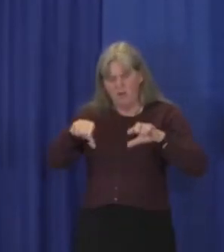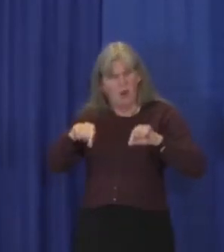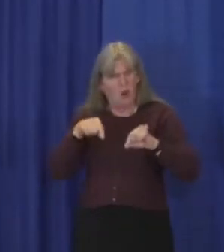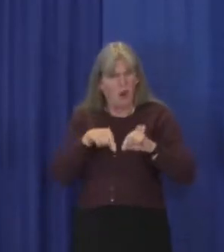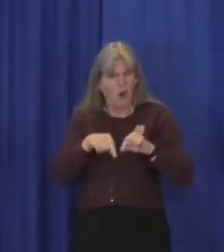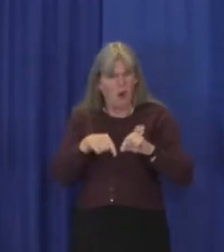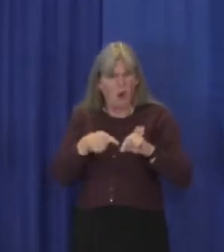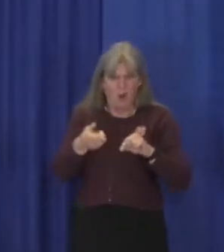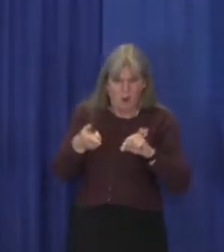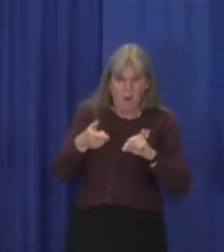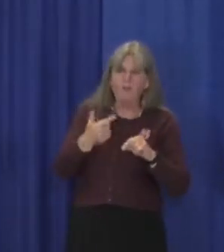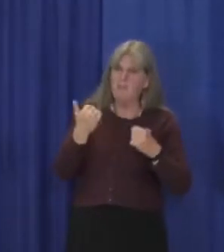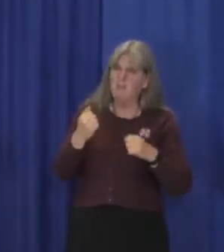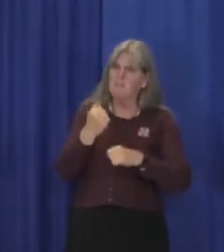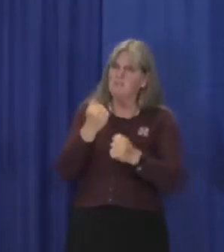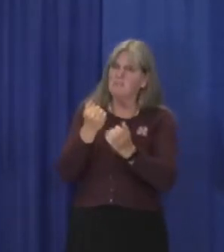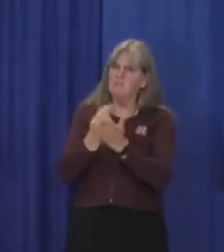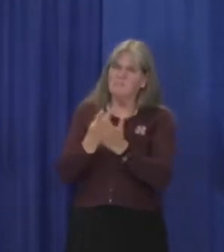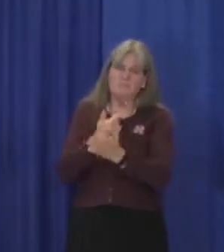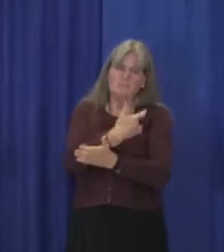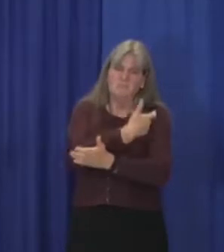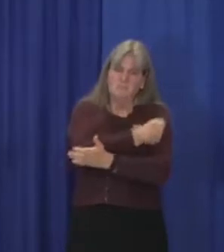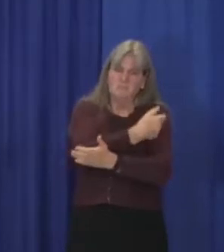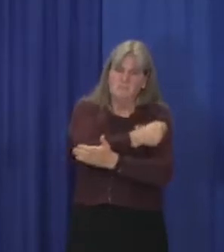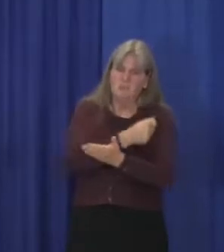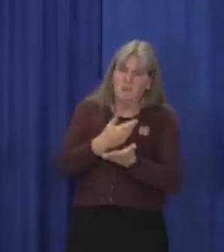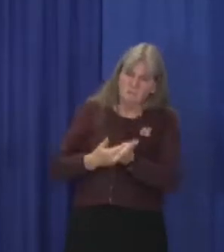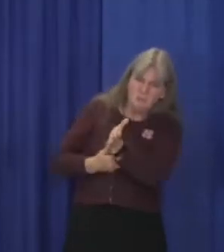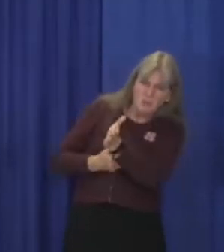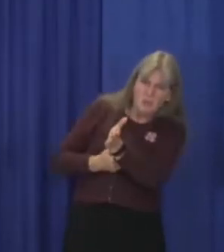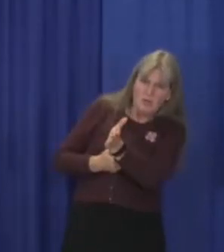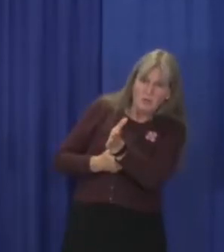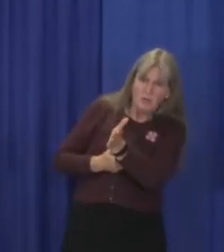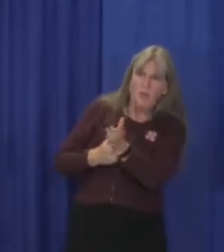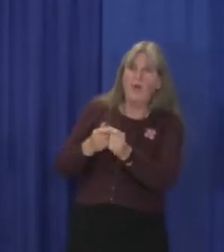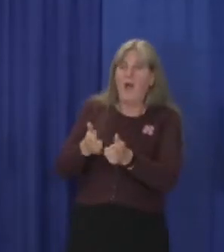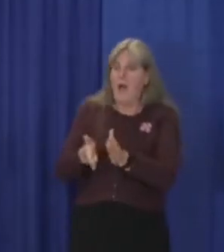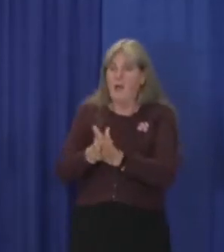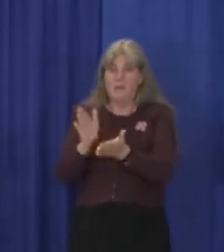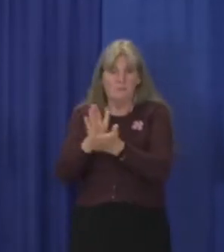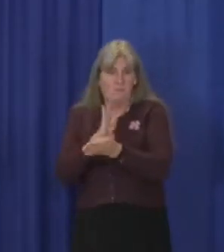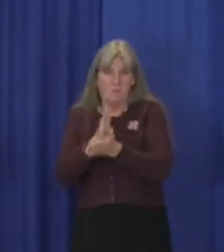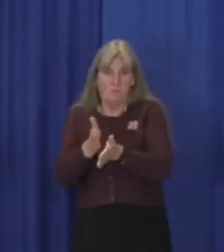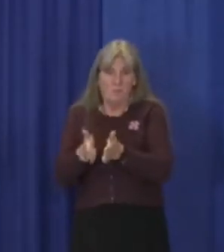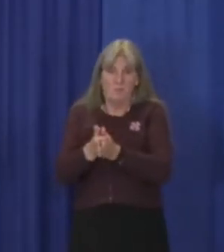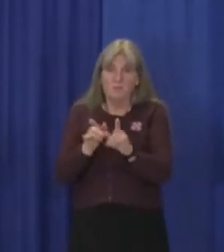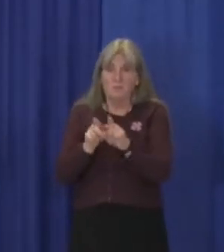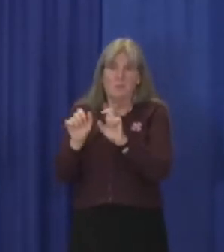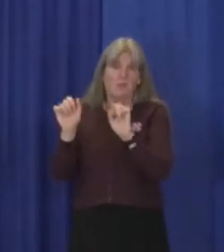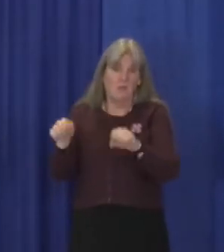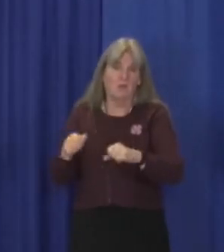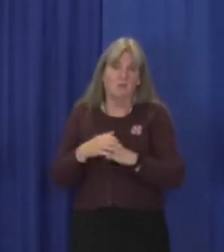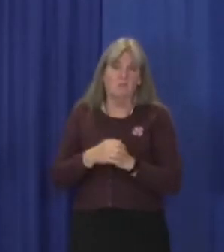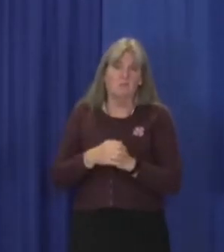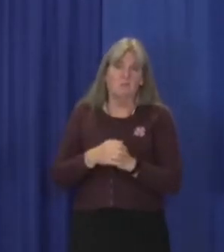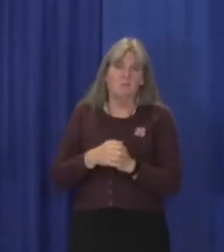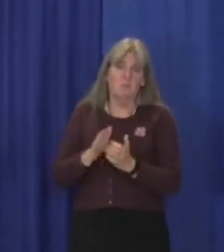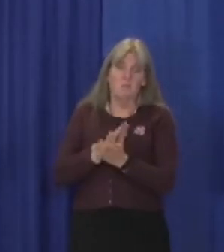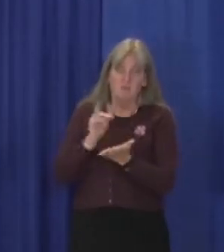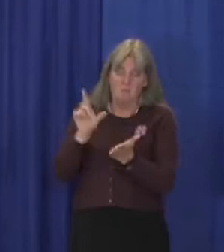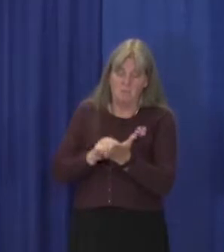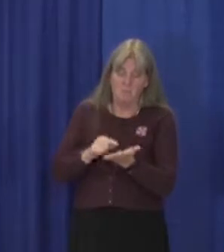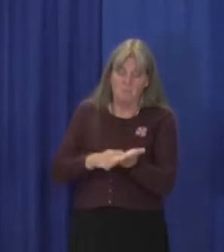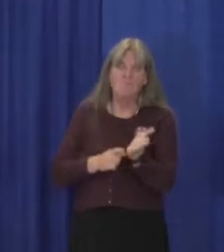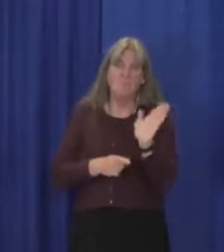also submit a request for their paper vaccination records through your local health center.